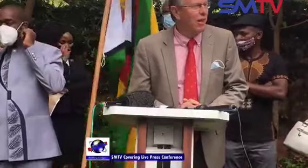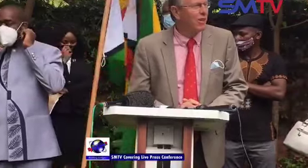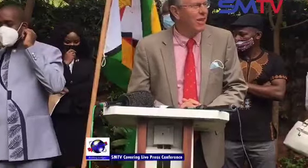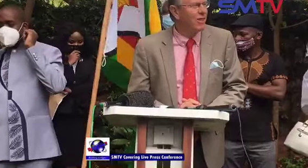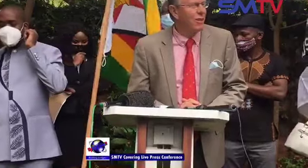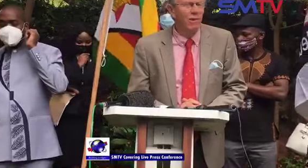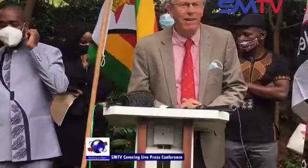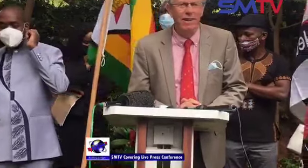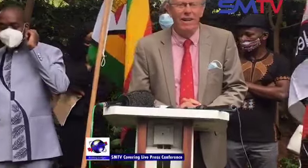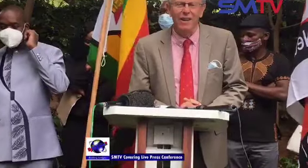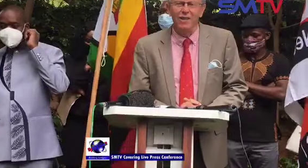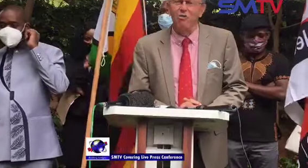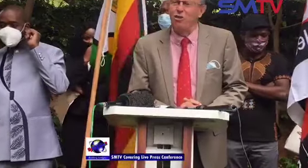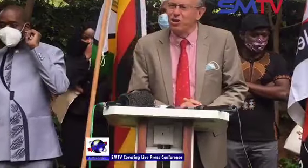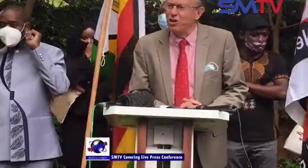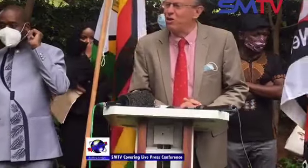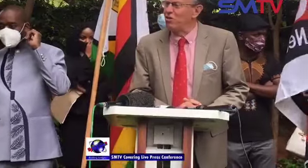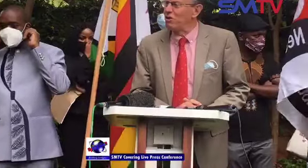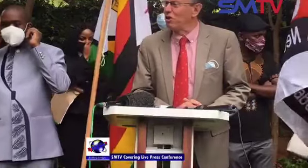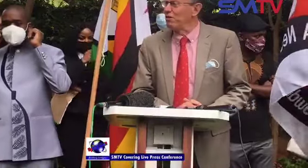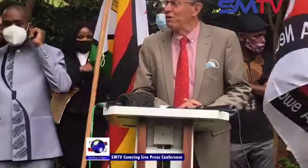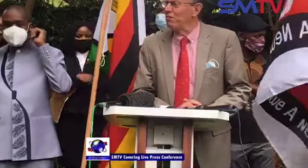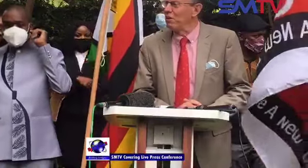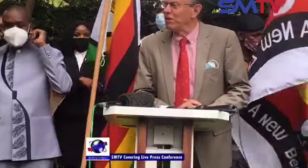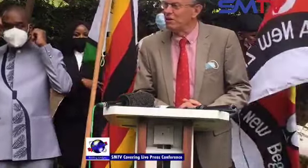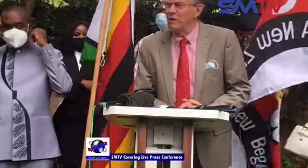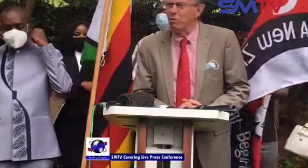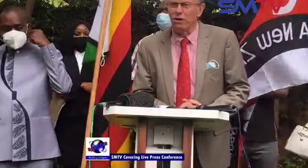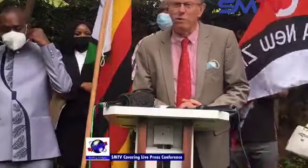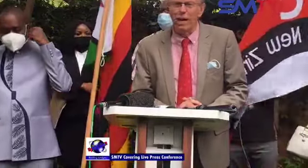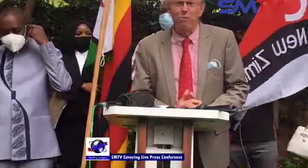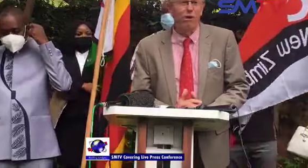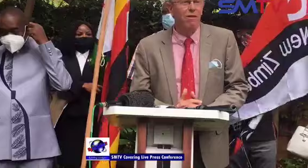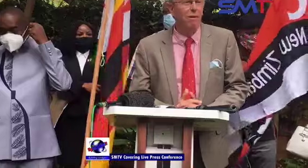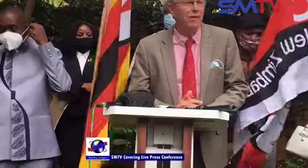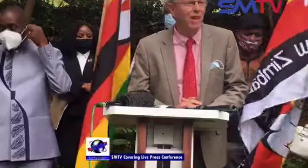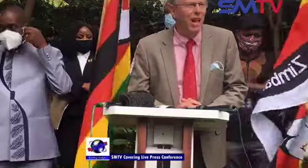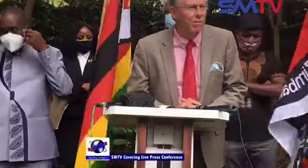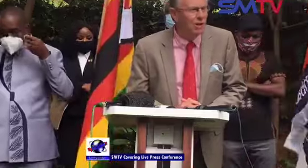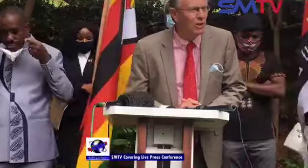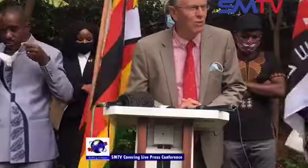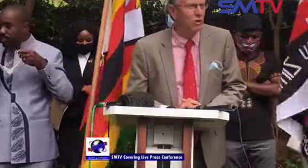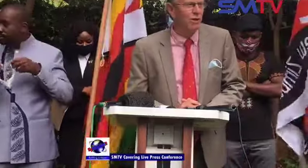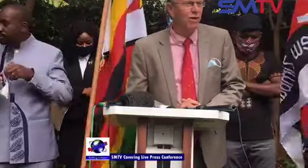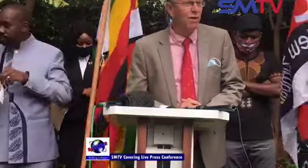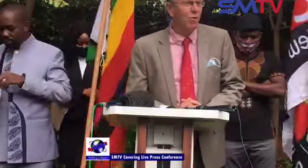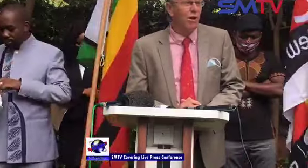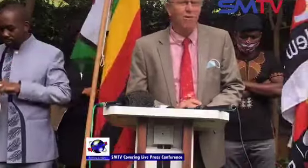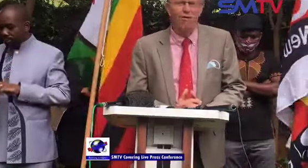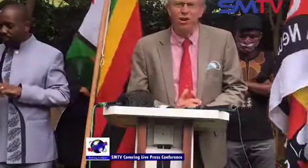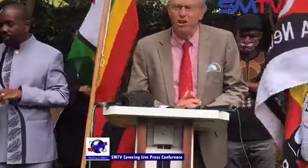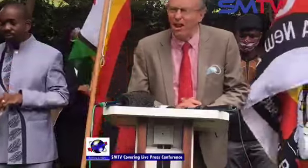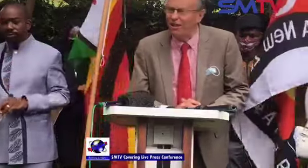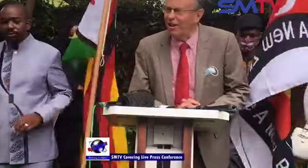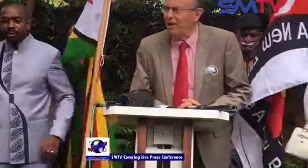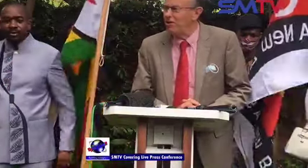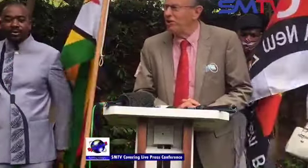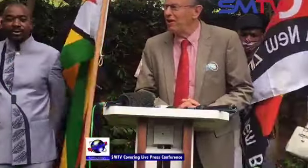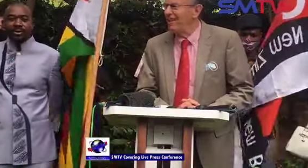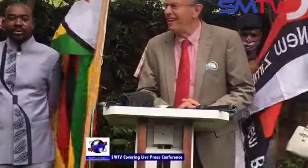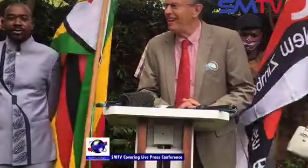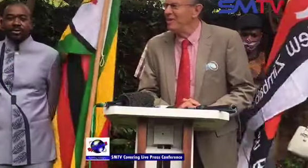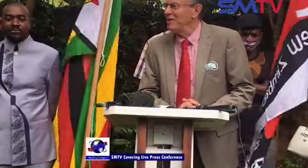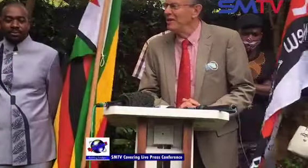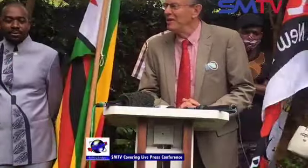the south, has some of the richest reserves of minerals in the world. We have one of the best climates in the world. We have rich